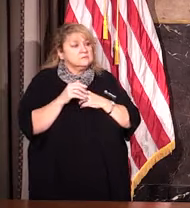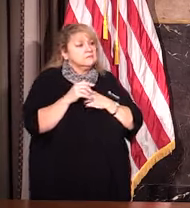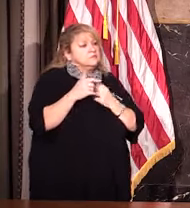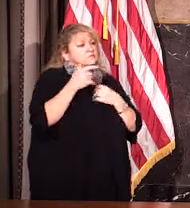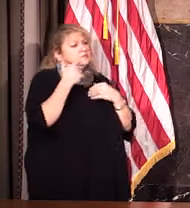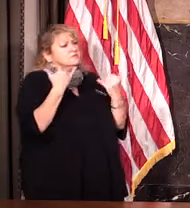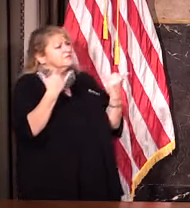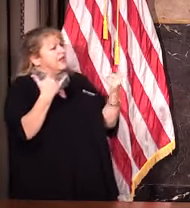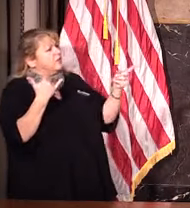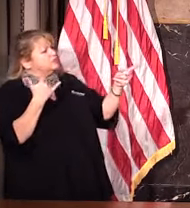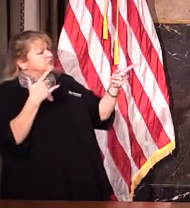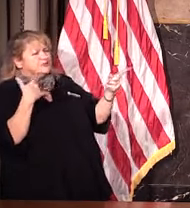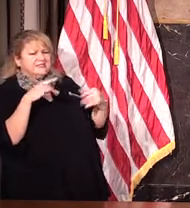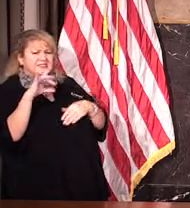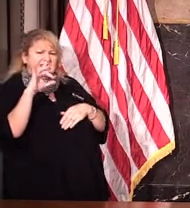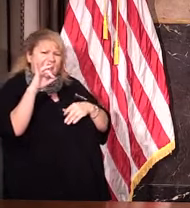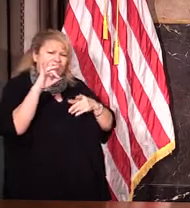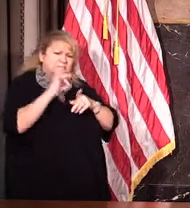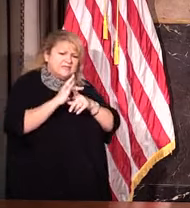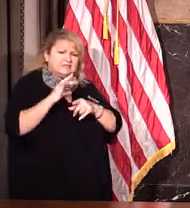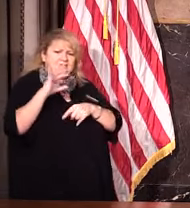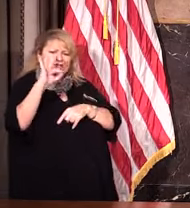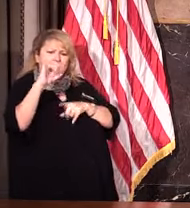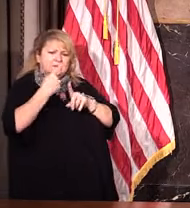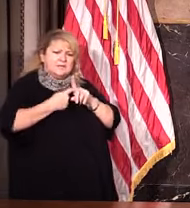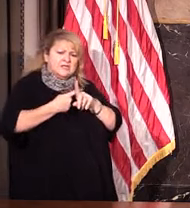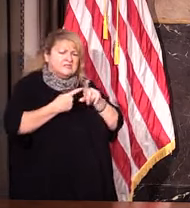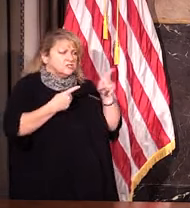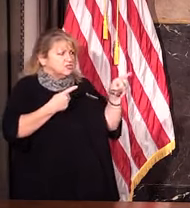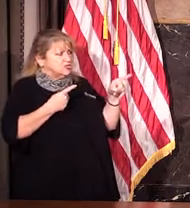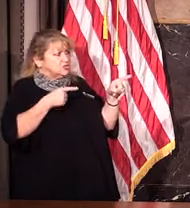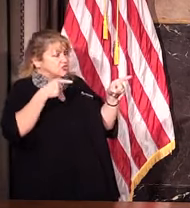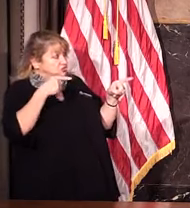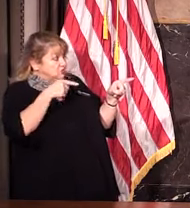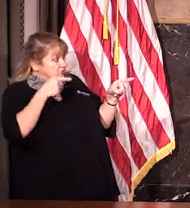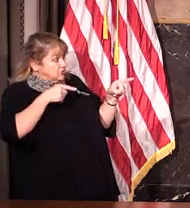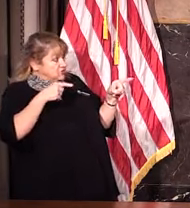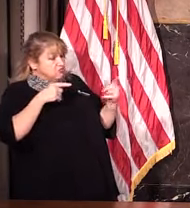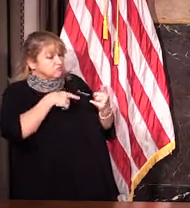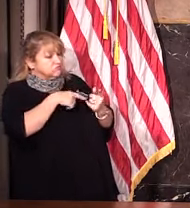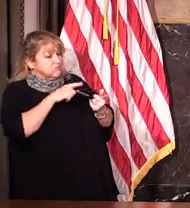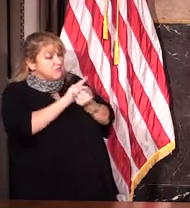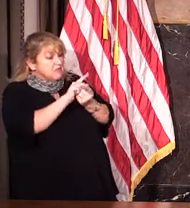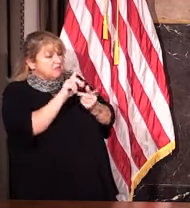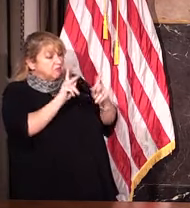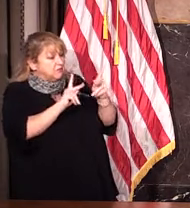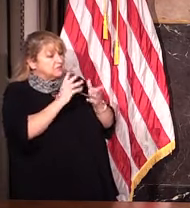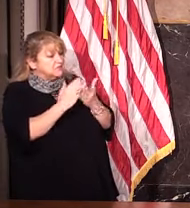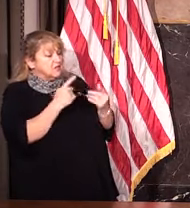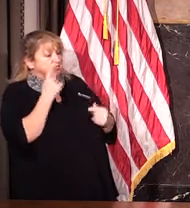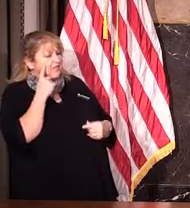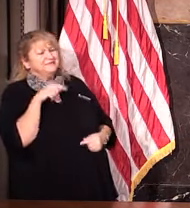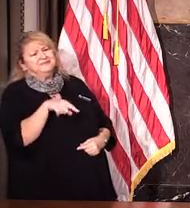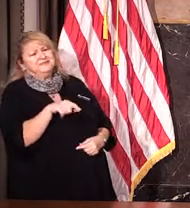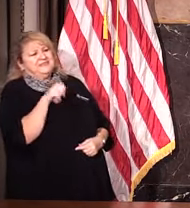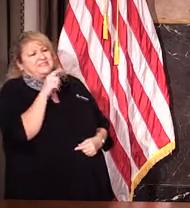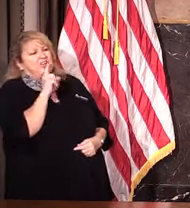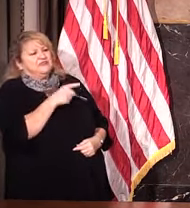Are you still regularly encountering patients who don't believe this is real or who have been skeptical